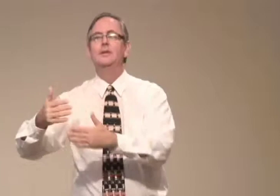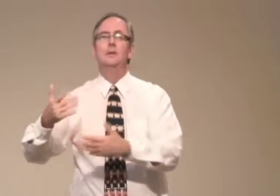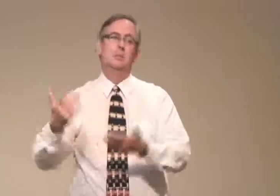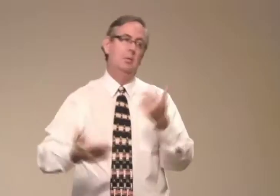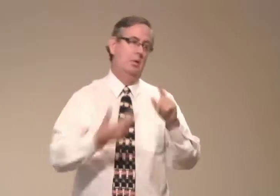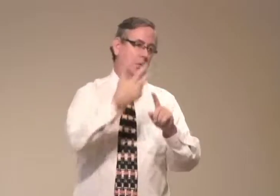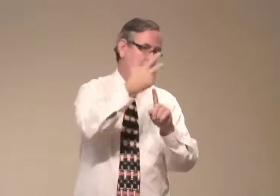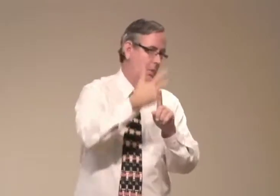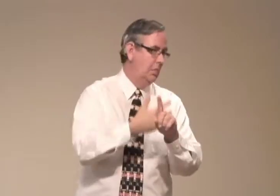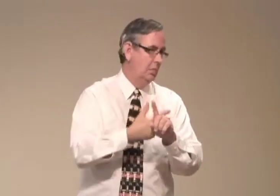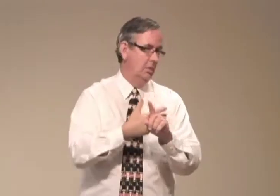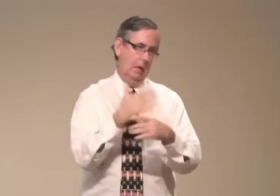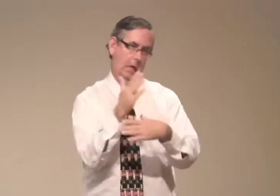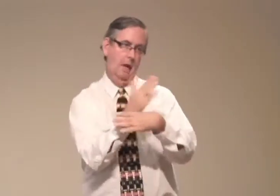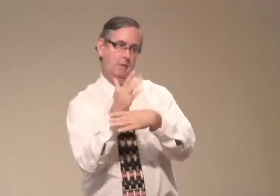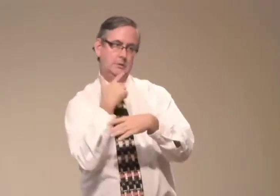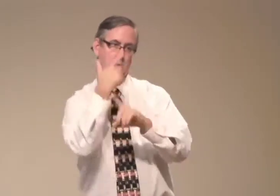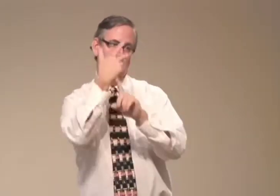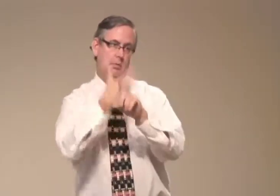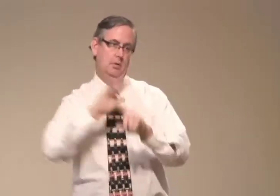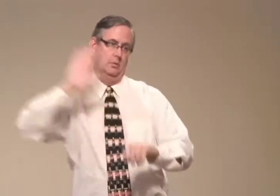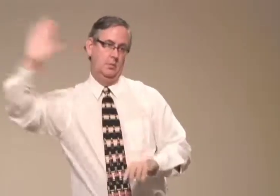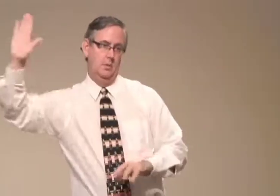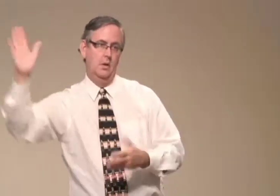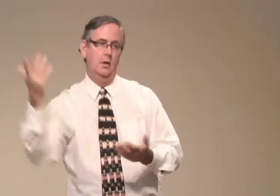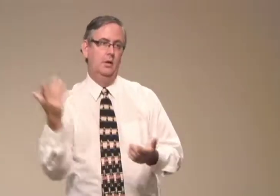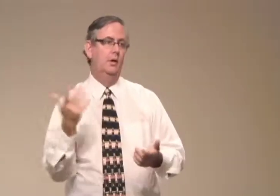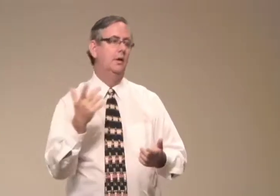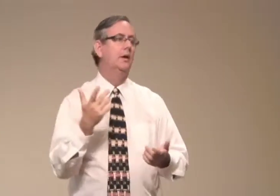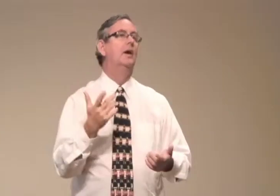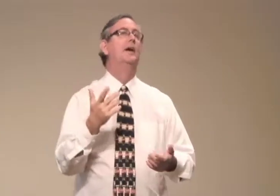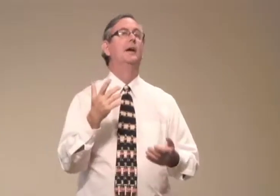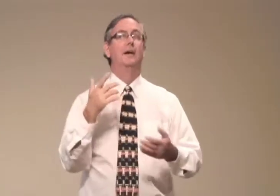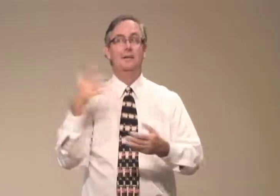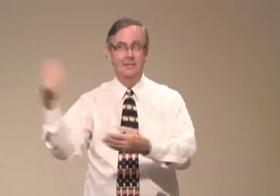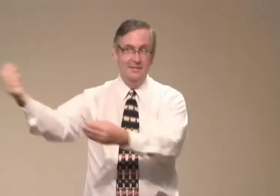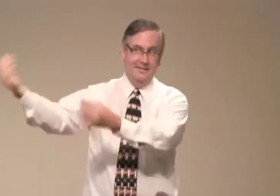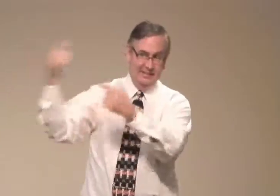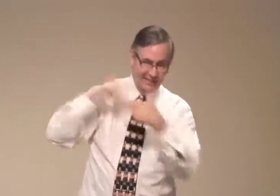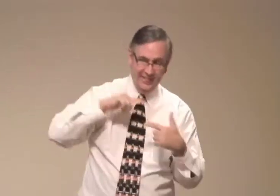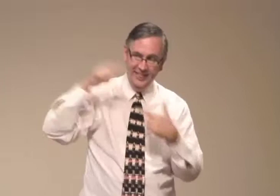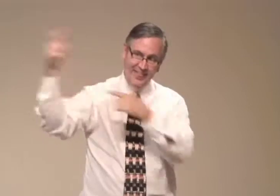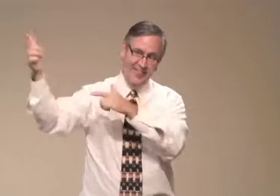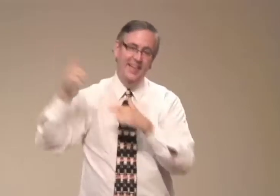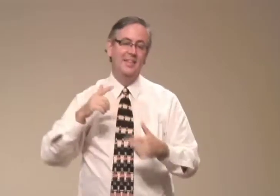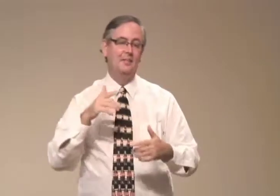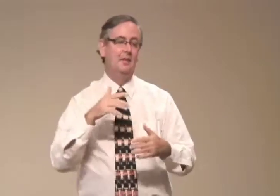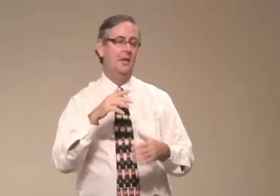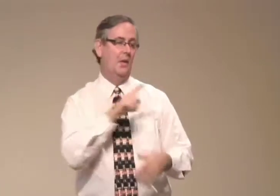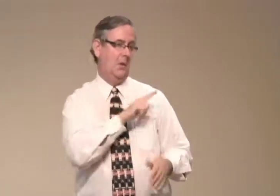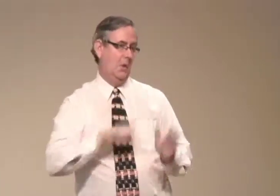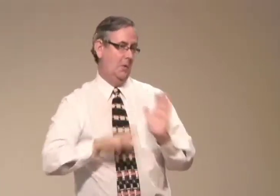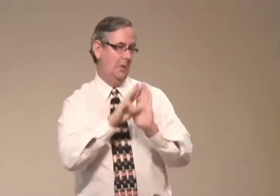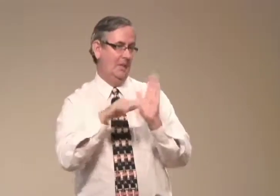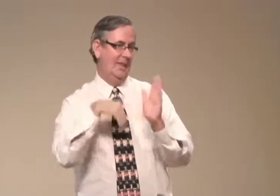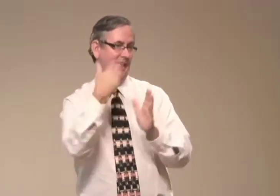has a process that takes about three months that they're going to go through, and Lord